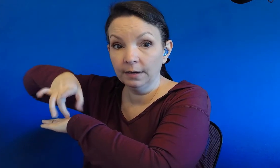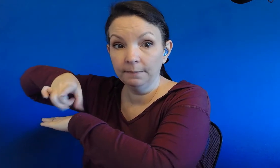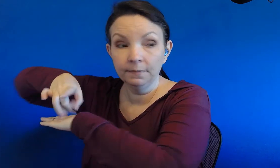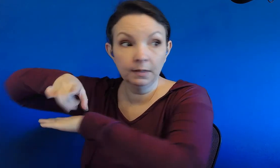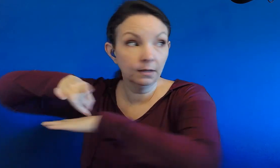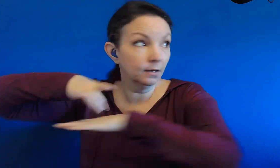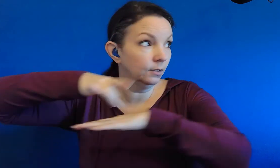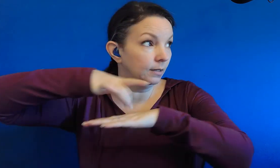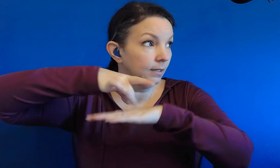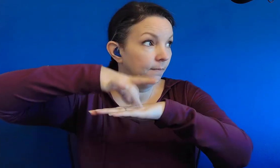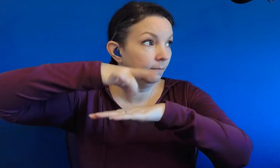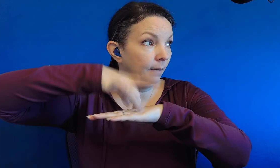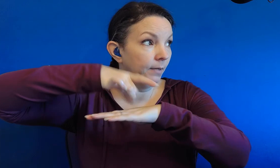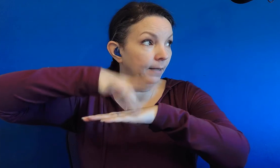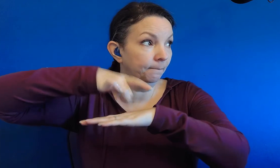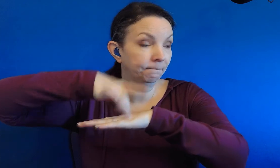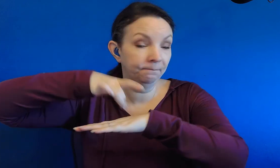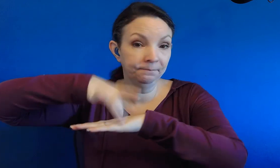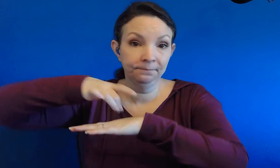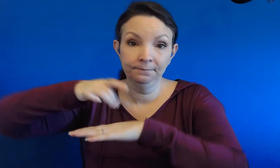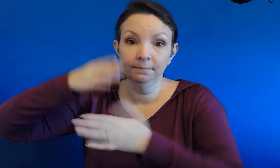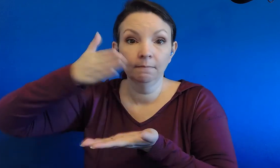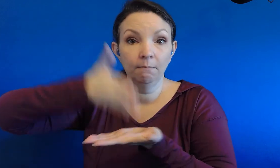I'm going to do this. Pumpkin pie.